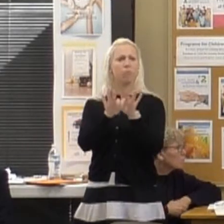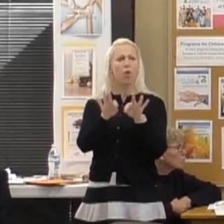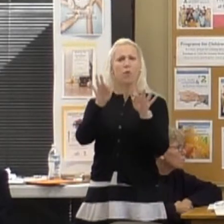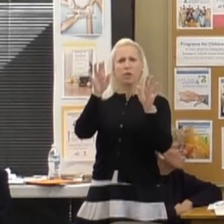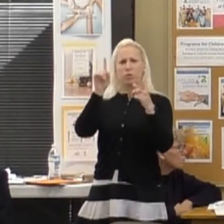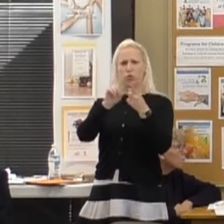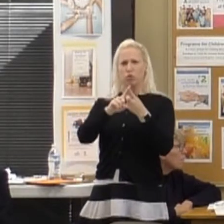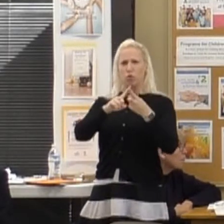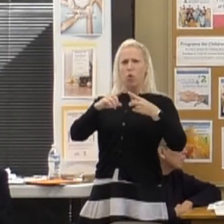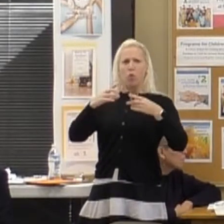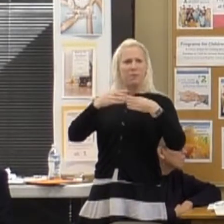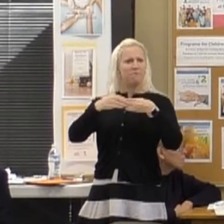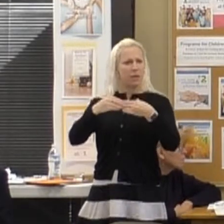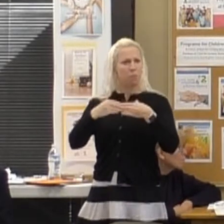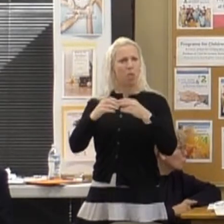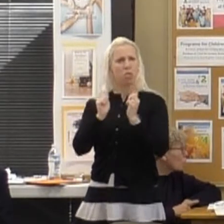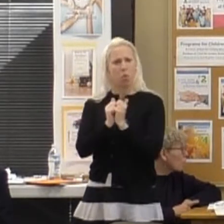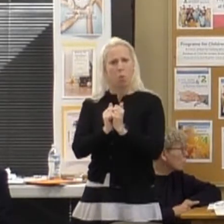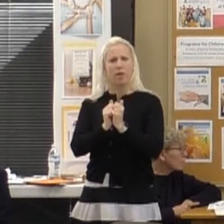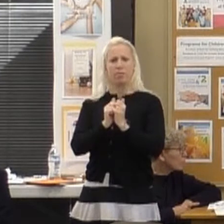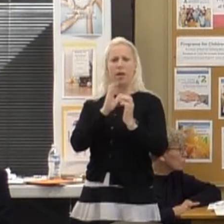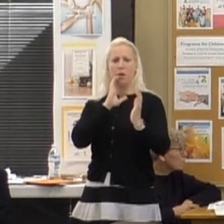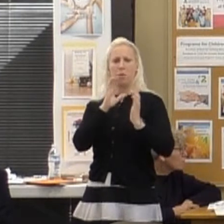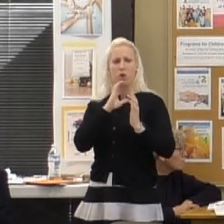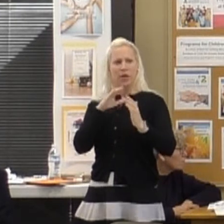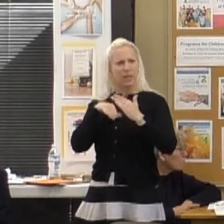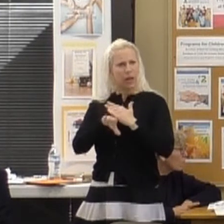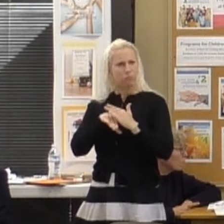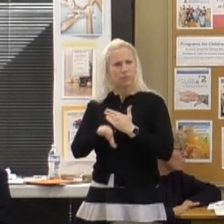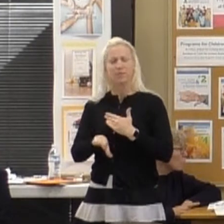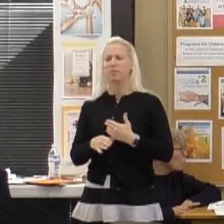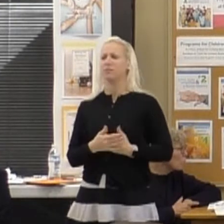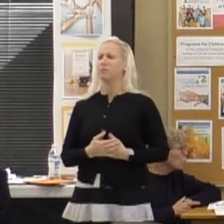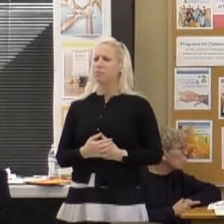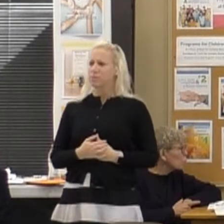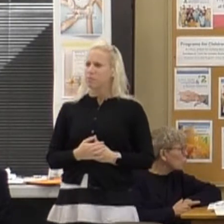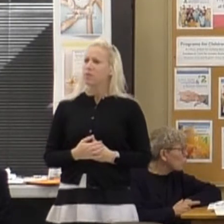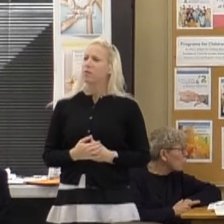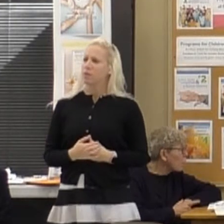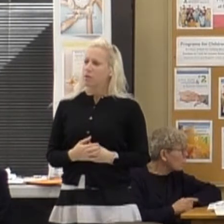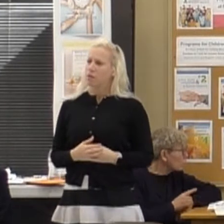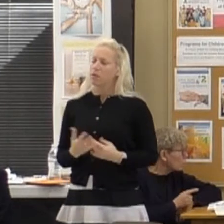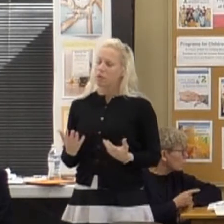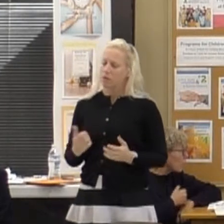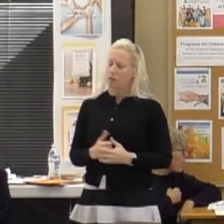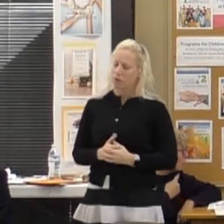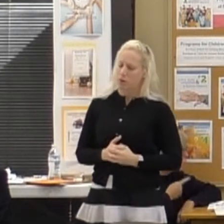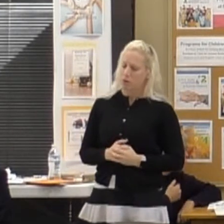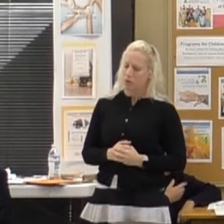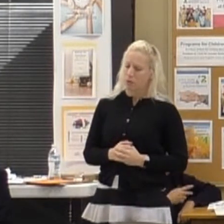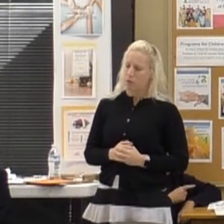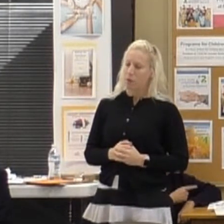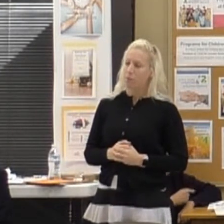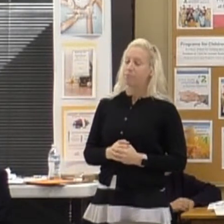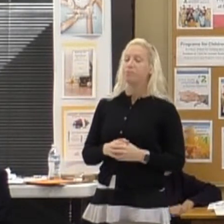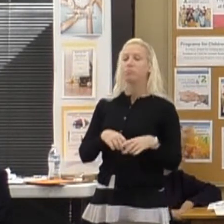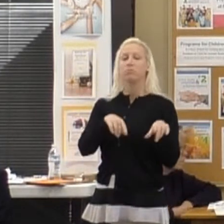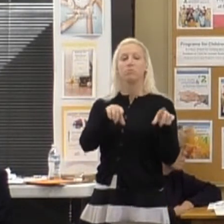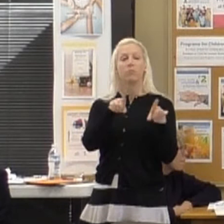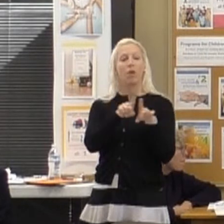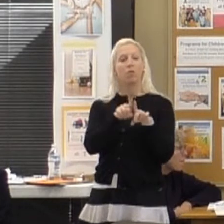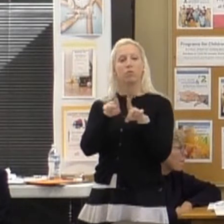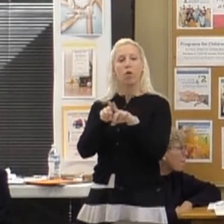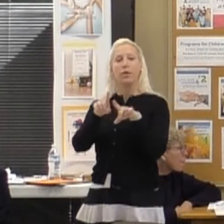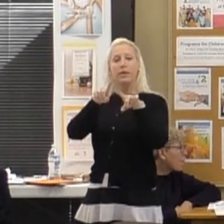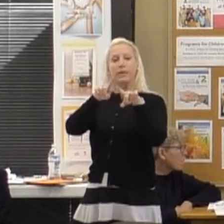vary significantly in terms of our communication preferences, and so you need to be flexible with the approaches that you use for